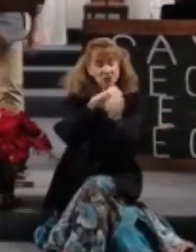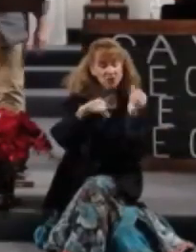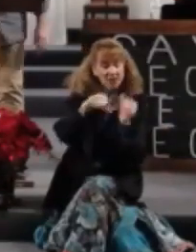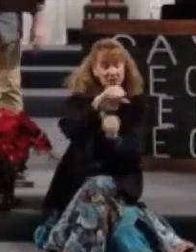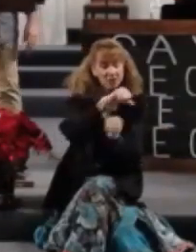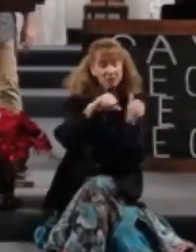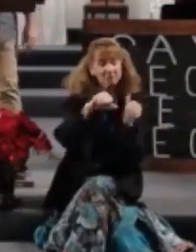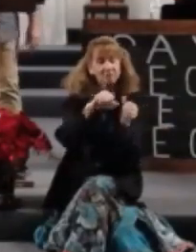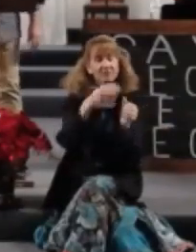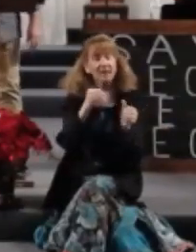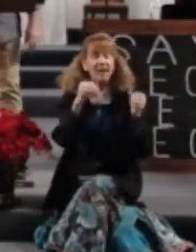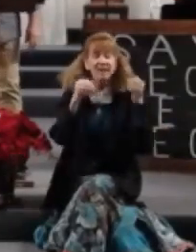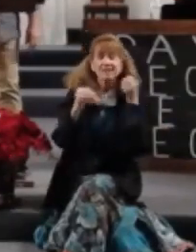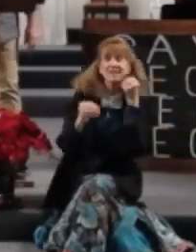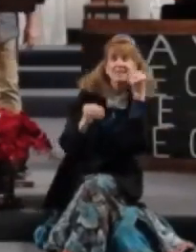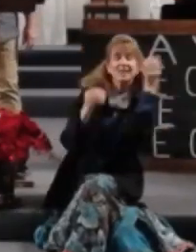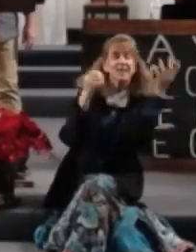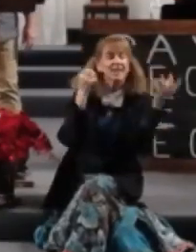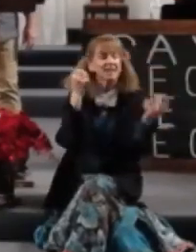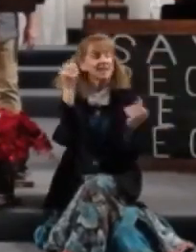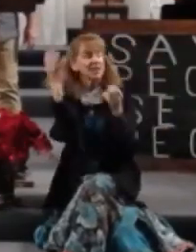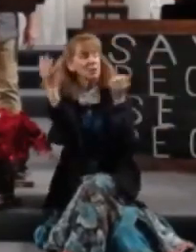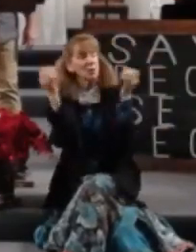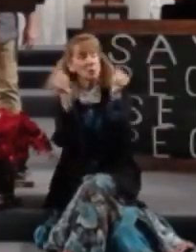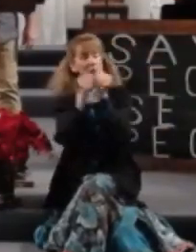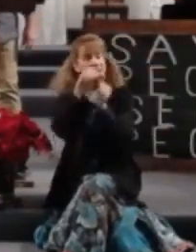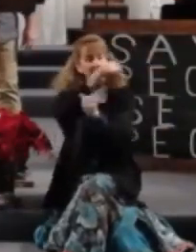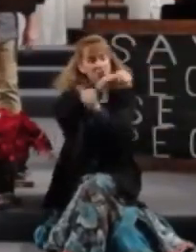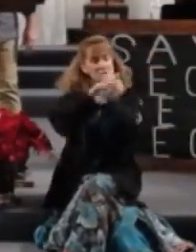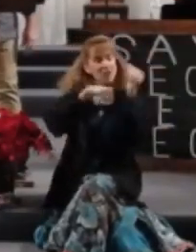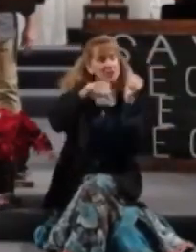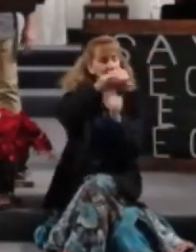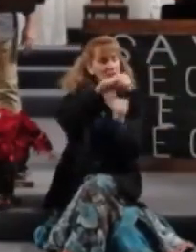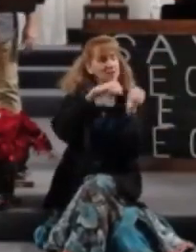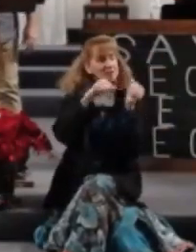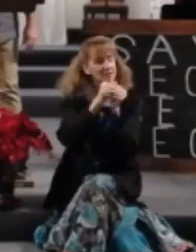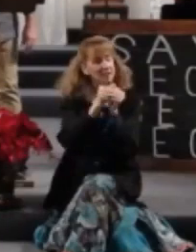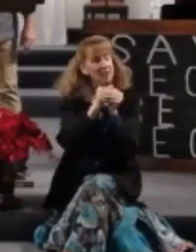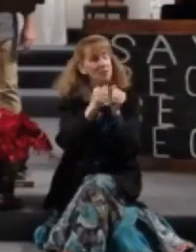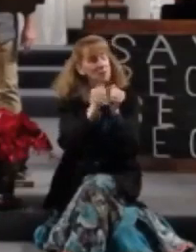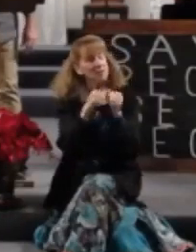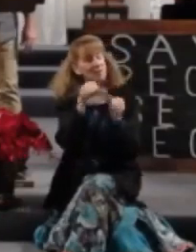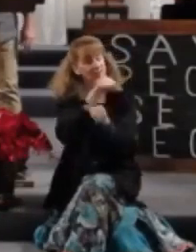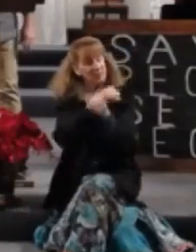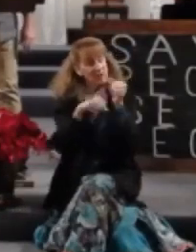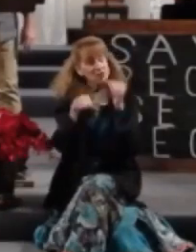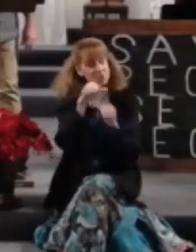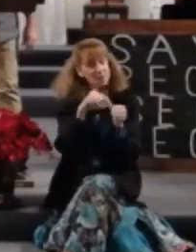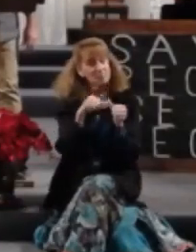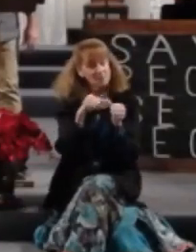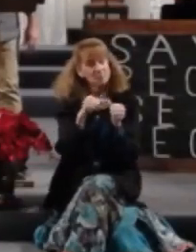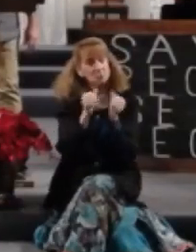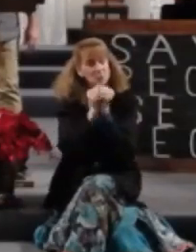and singing to each other is part of what we should be doing in fellowship, for fellowship.